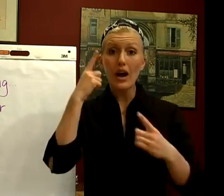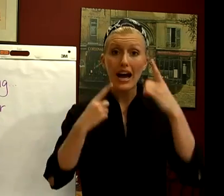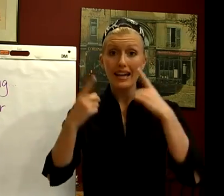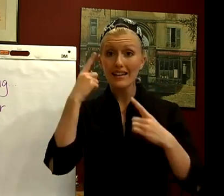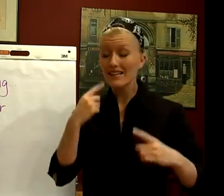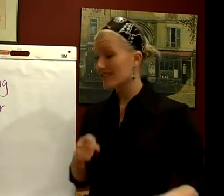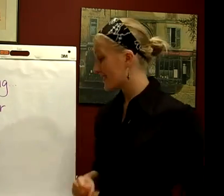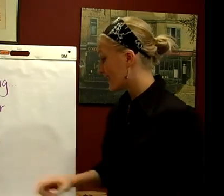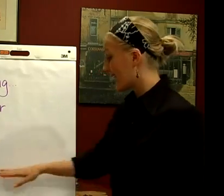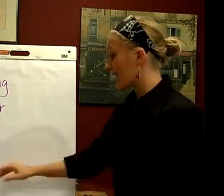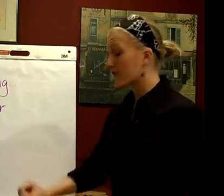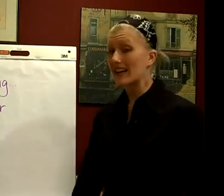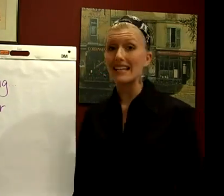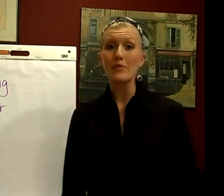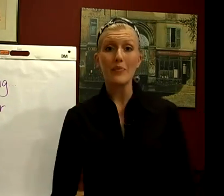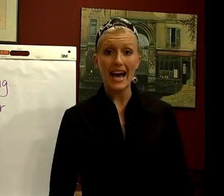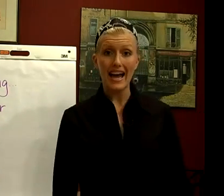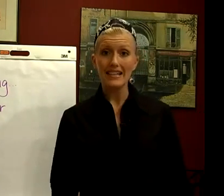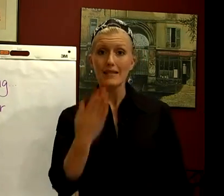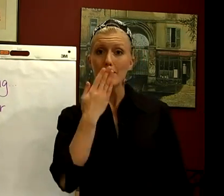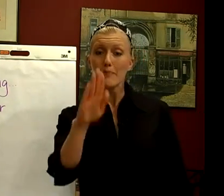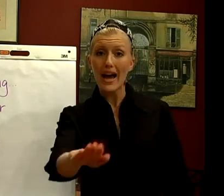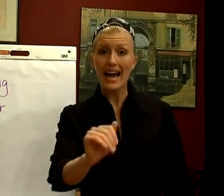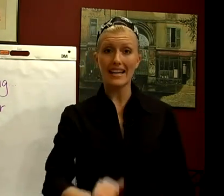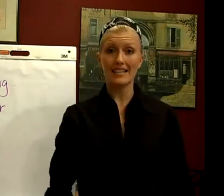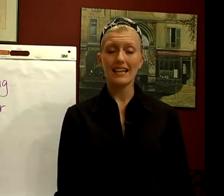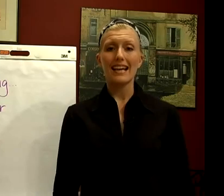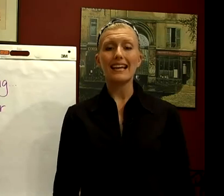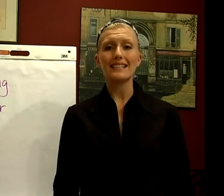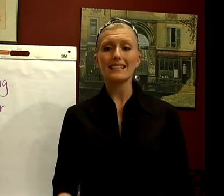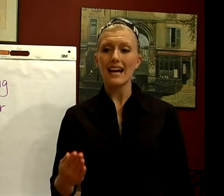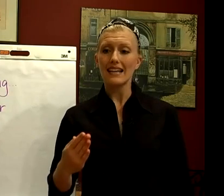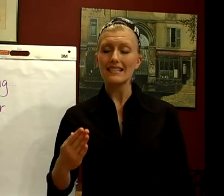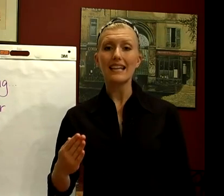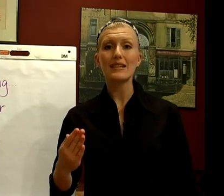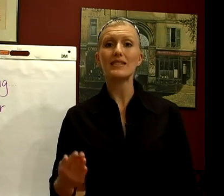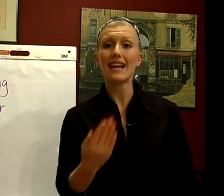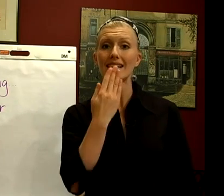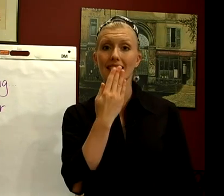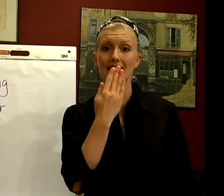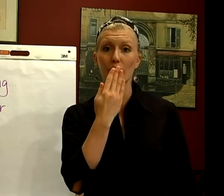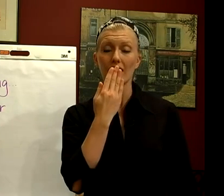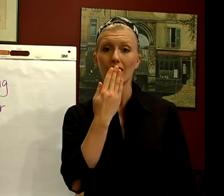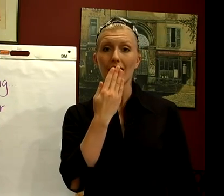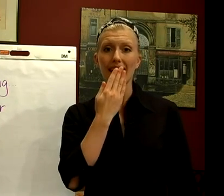cry. And finally, bad, bad. It's like someone's tasting something and it